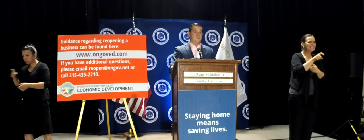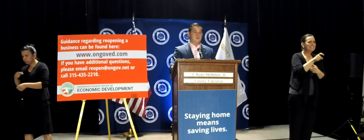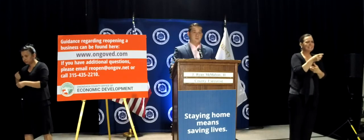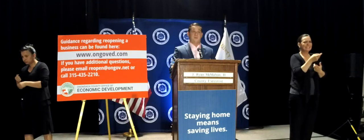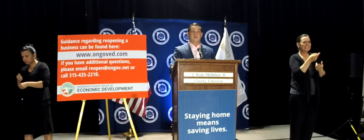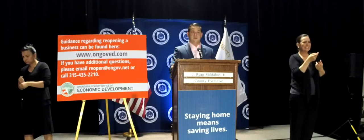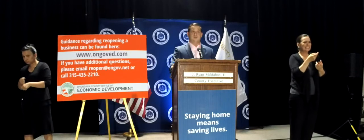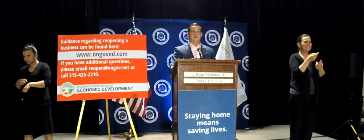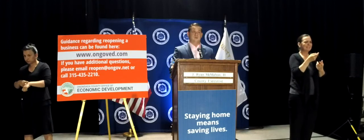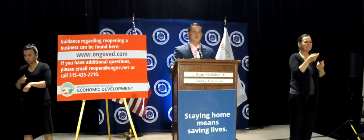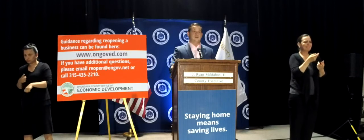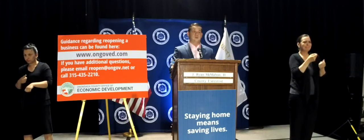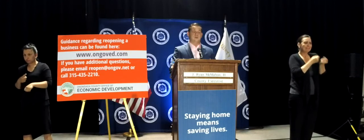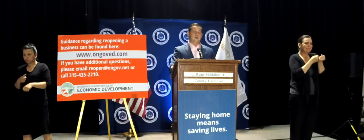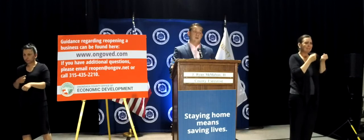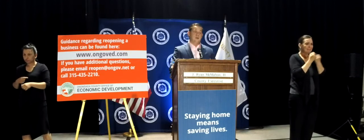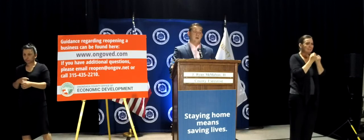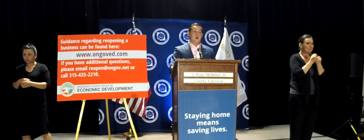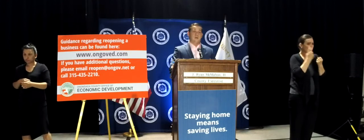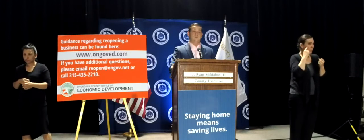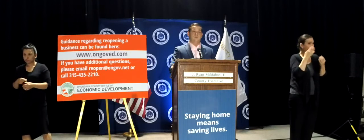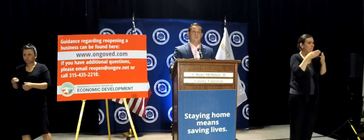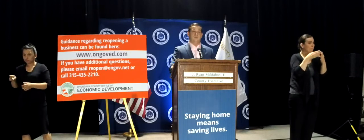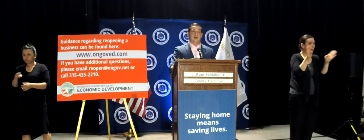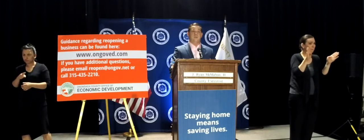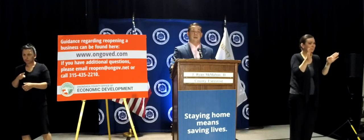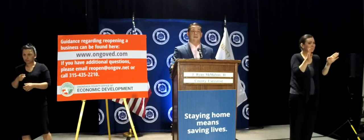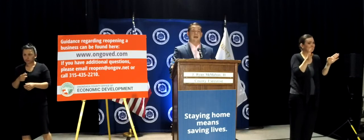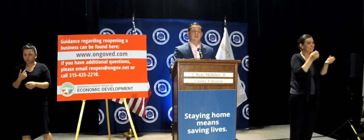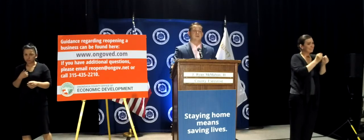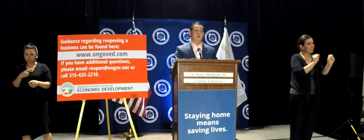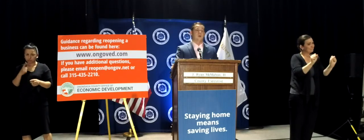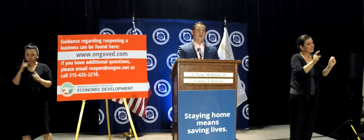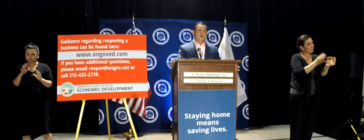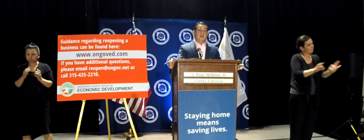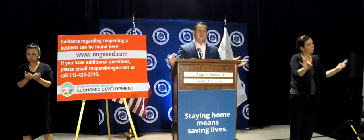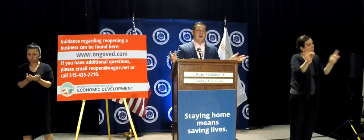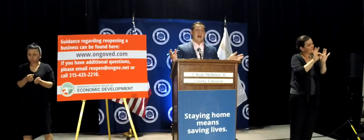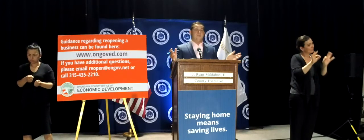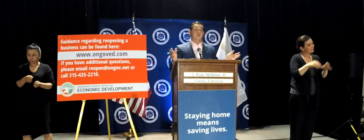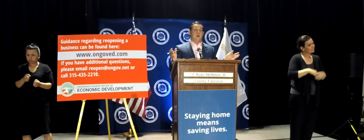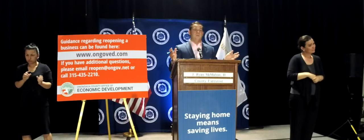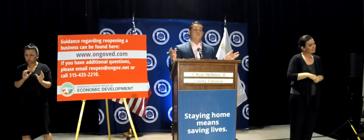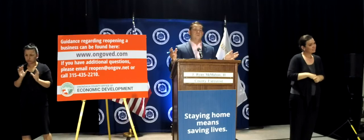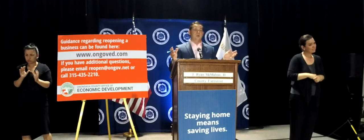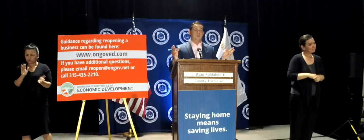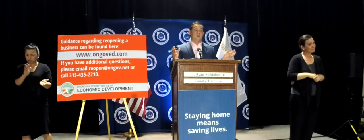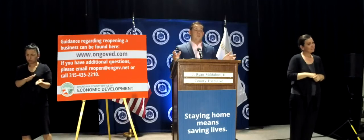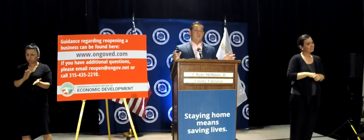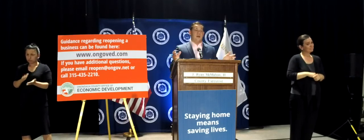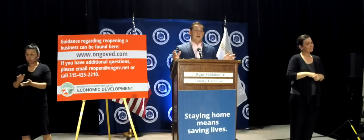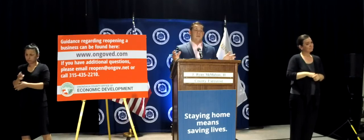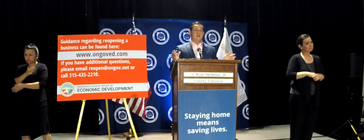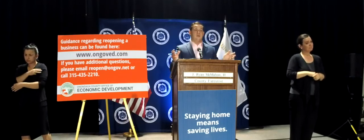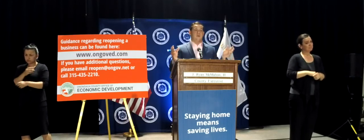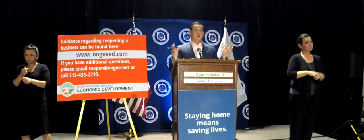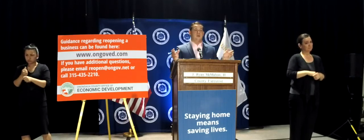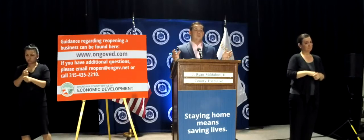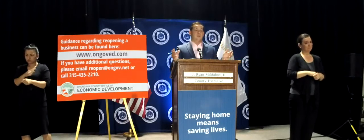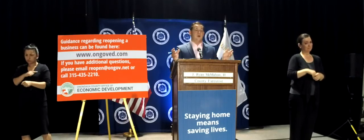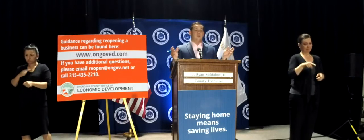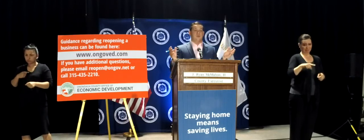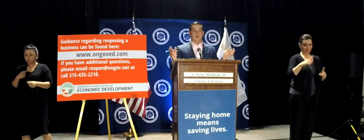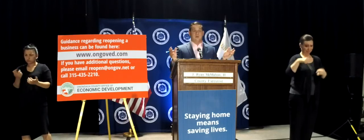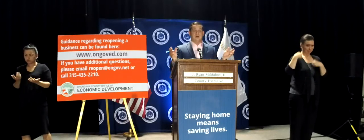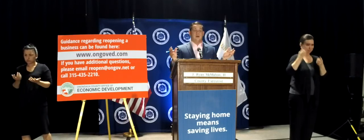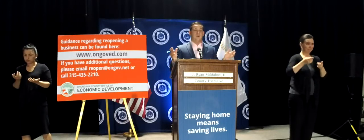our services, public safety services included, we may not be on time. So that's what happens when you're in the middle of a pandemic. You have a $100